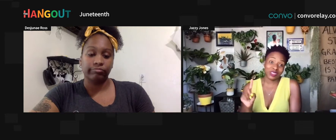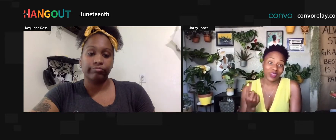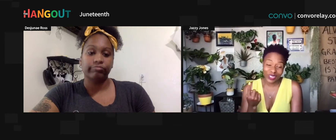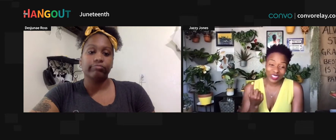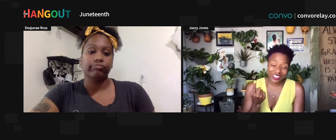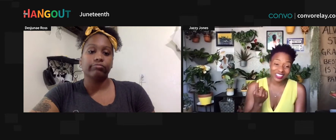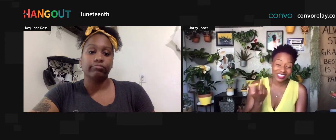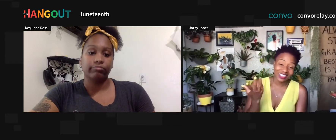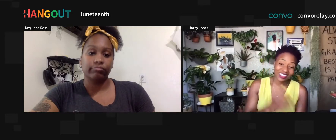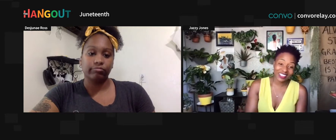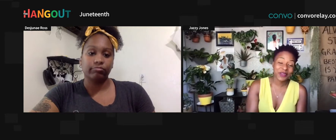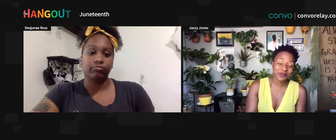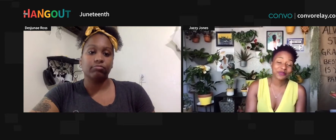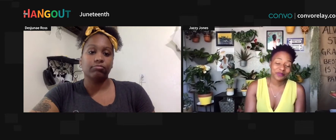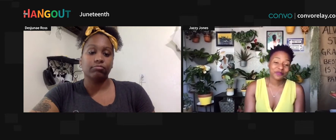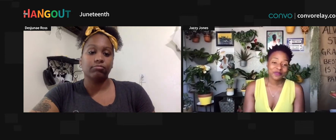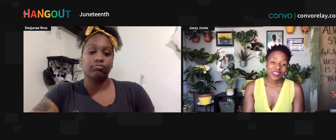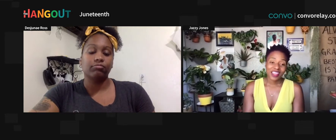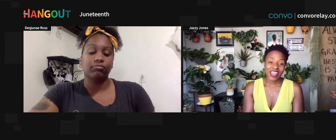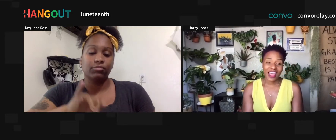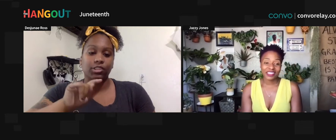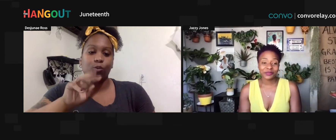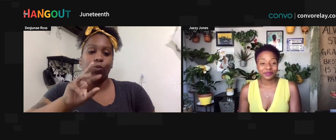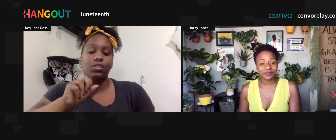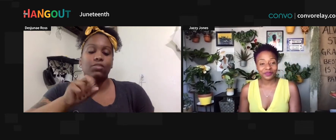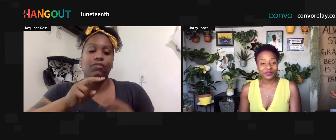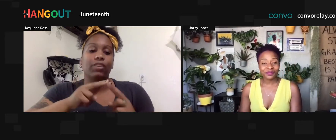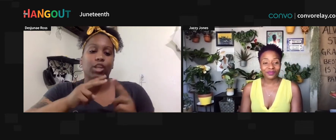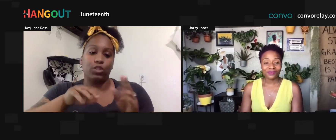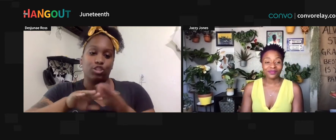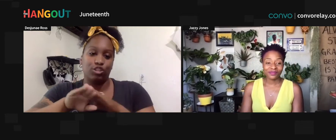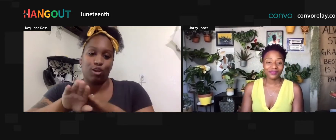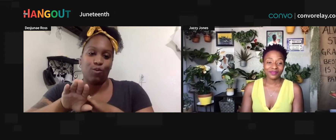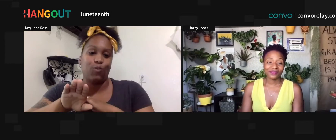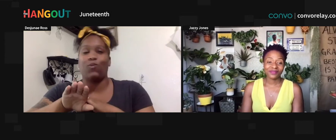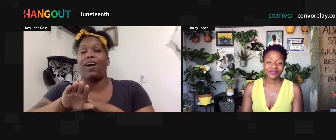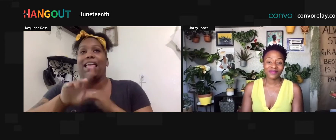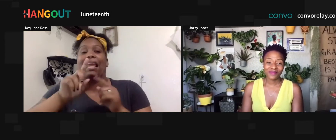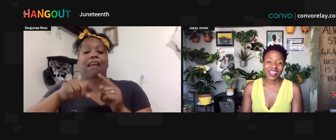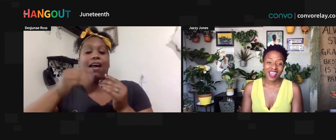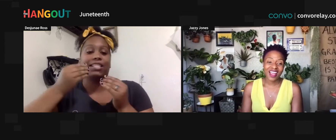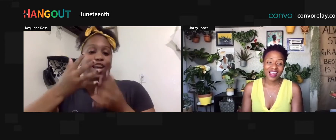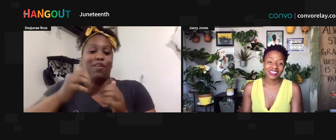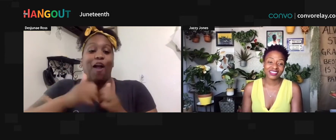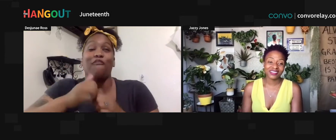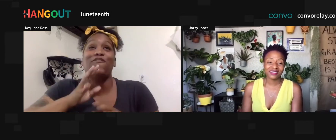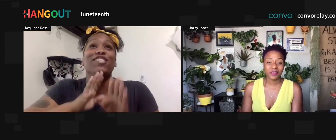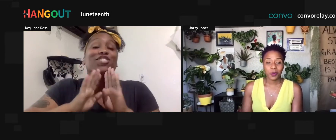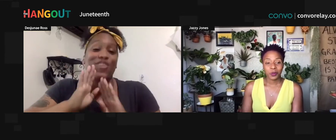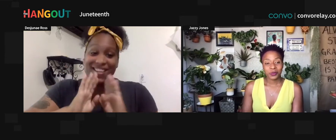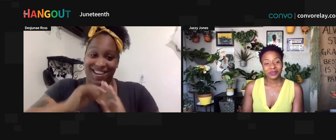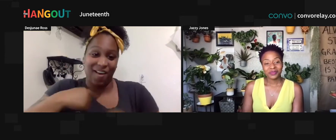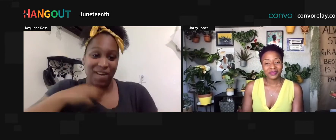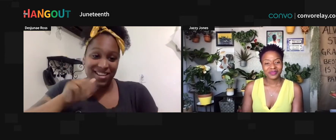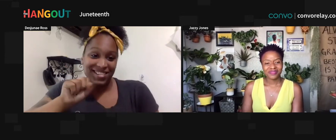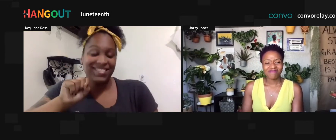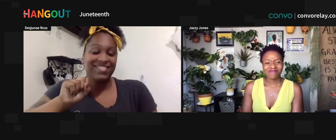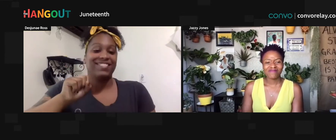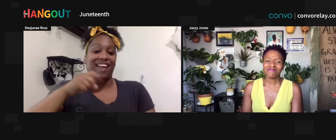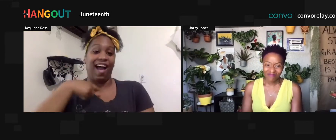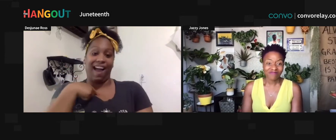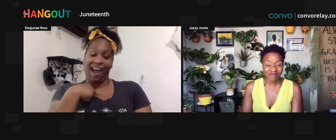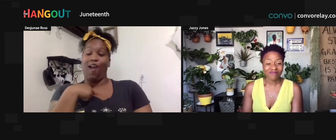It was a slow process, but Texas happened to be first. Right. It wasn't an overnight feat. It